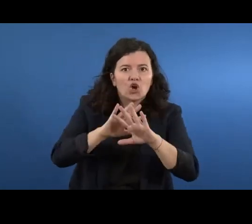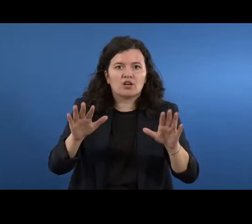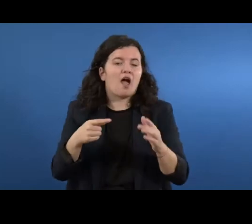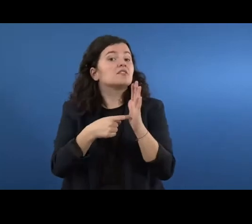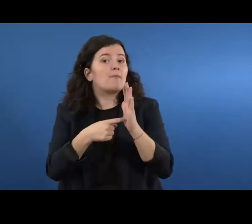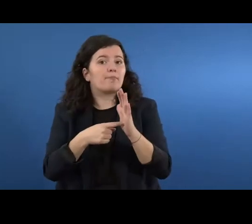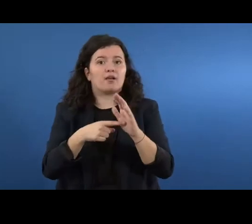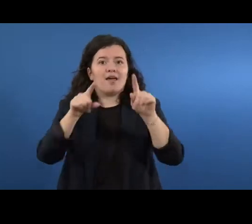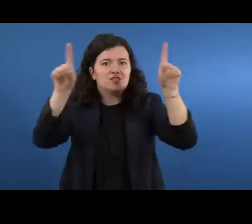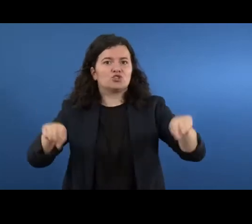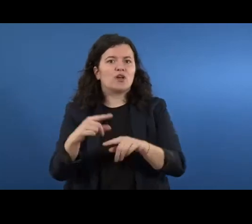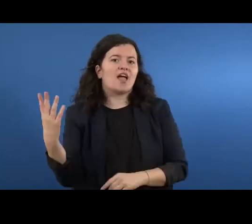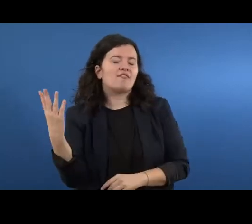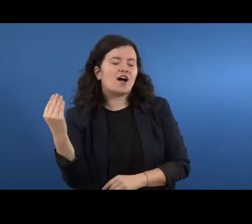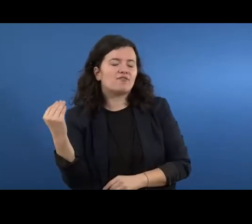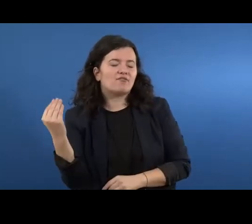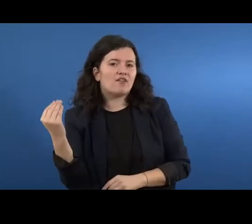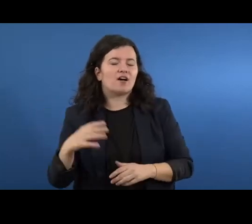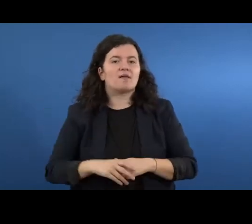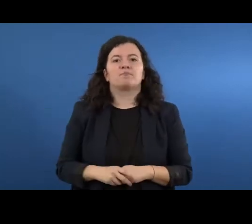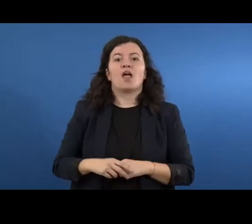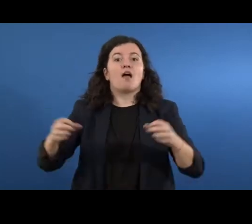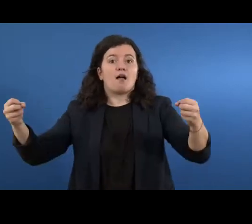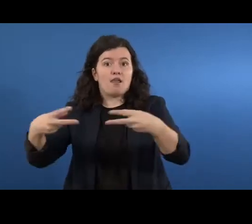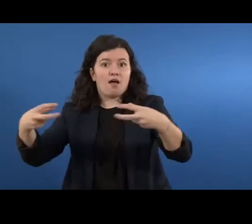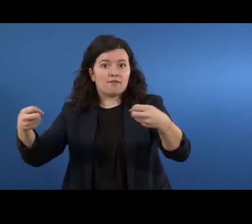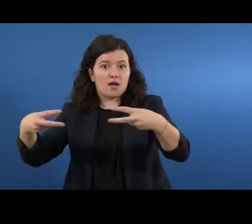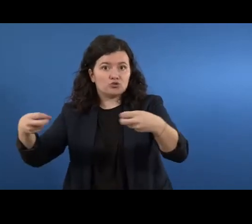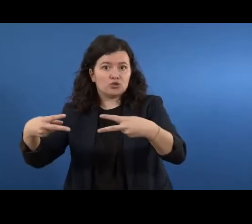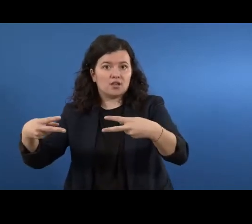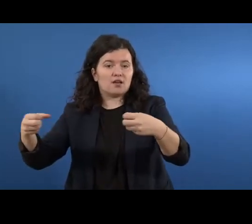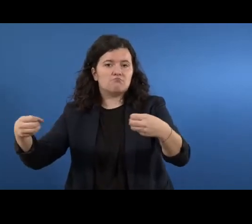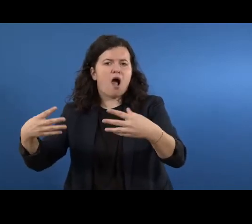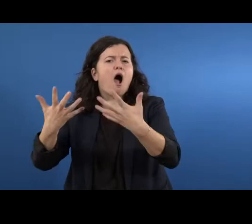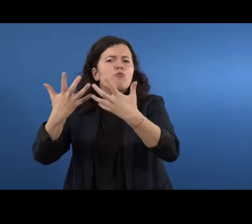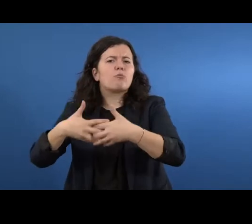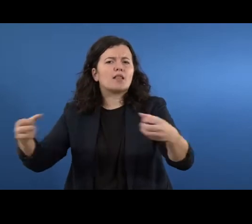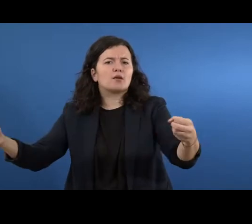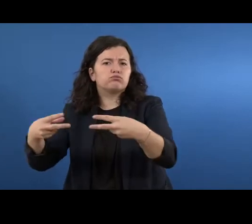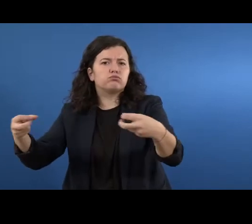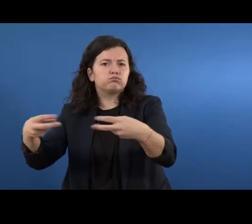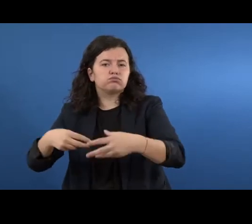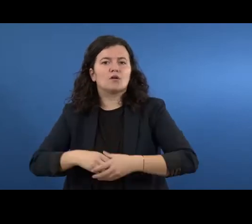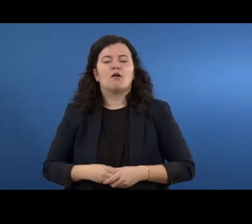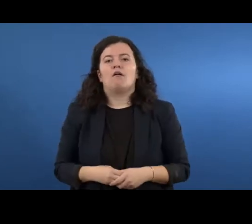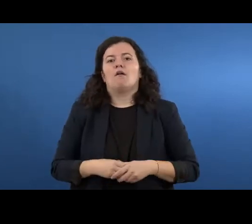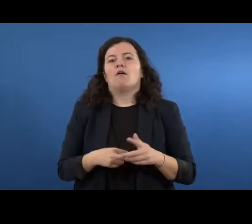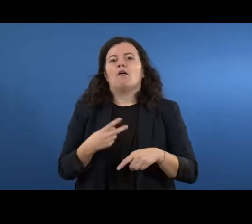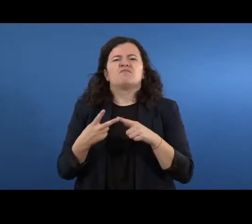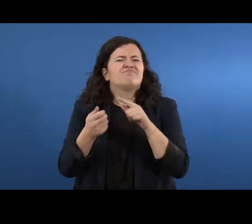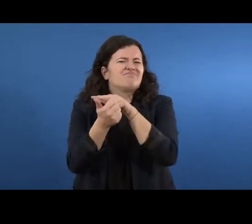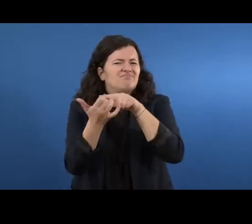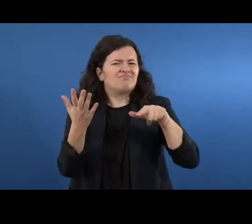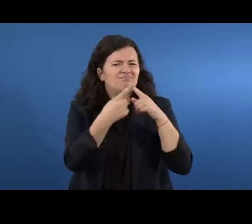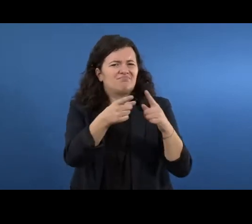software, live captions generators, text speech software, or assistive listening systems.